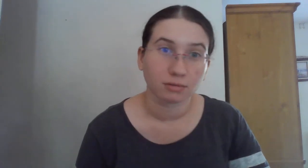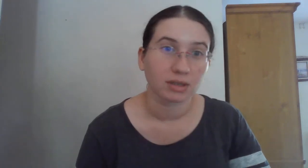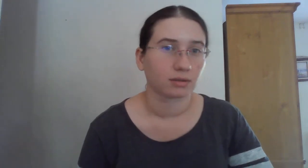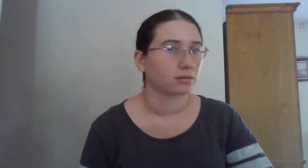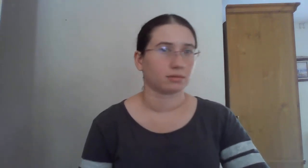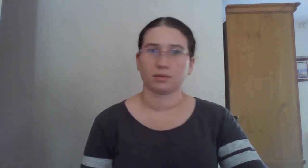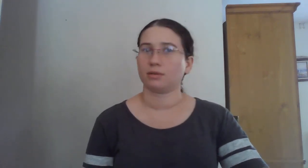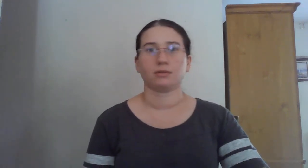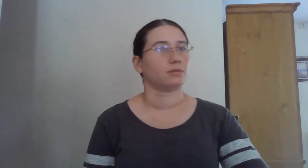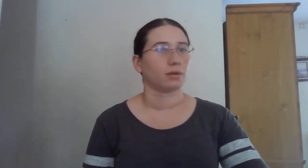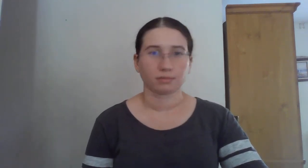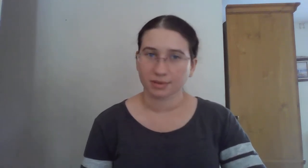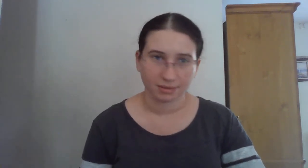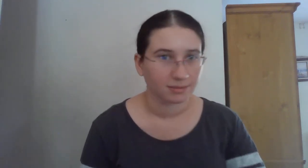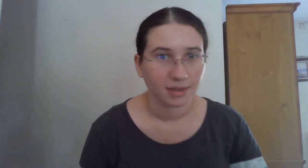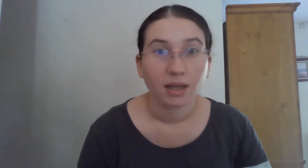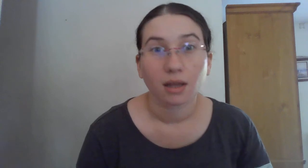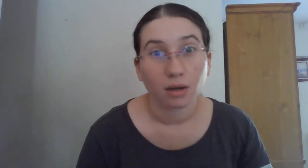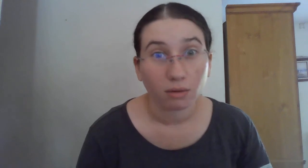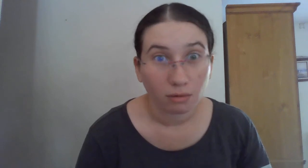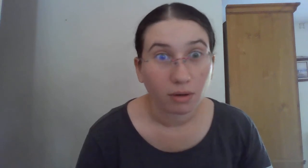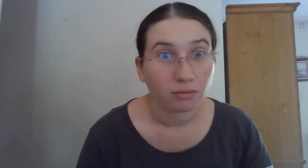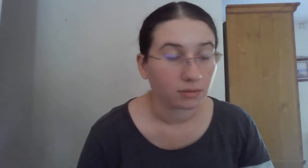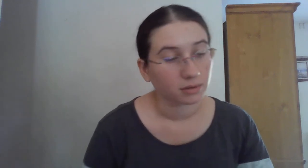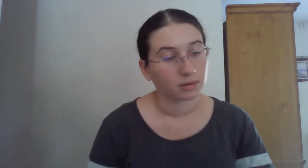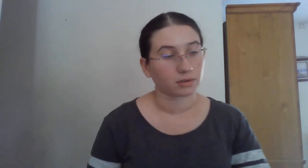will, or no, you won't. No, you won't. So.